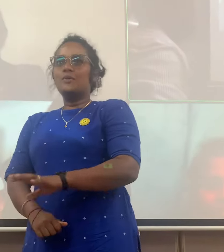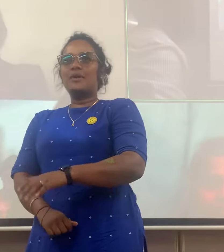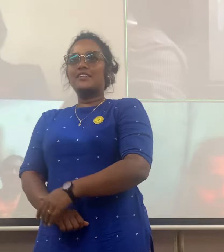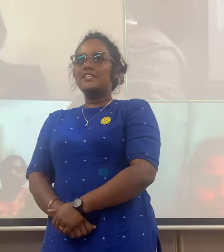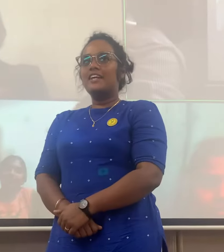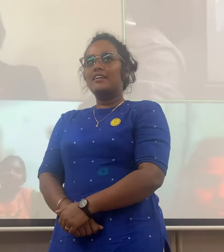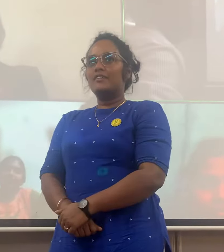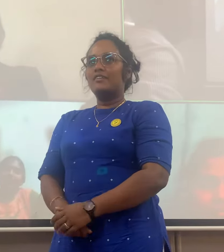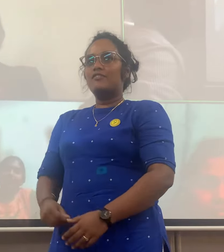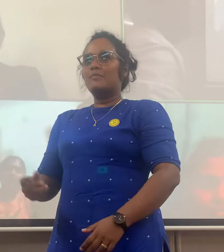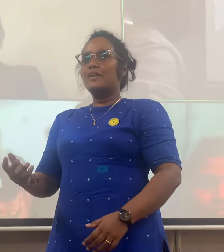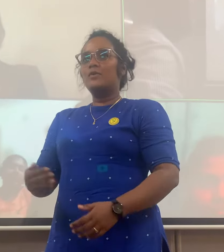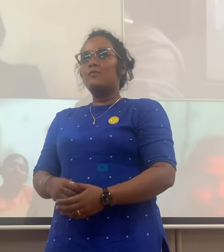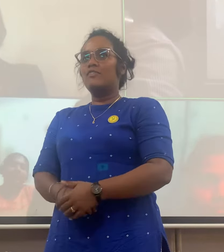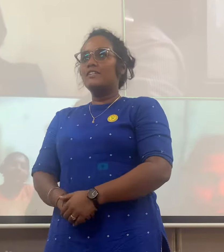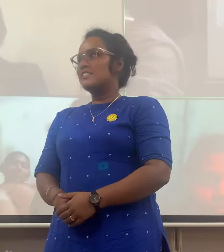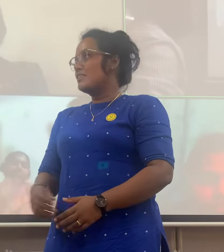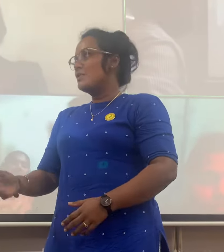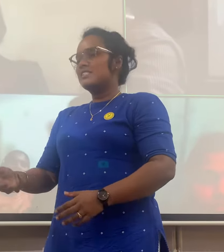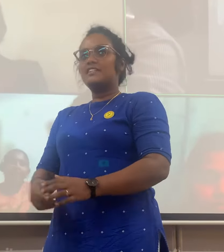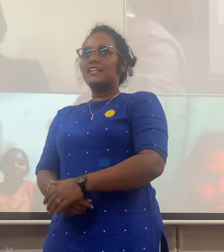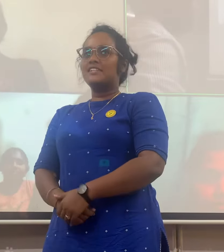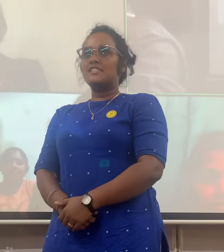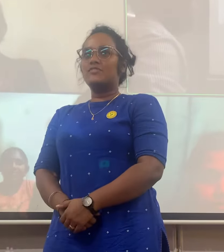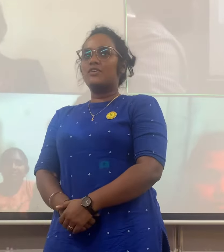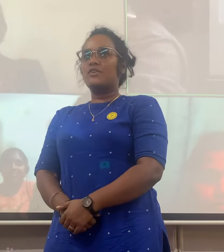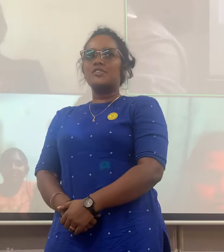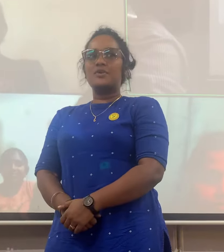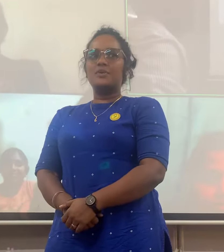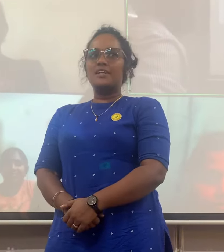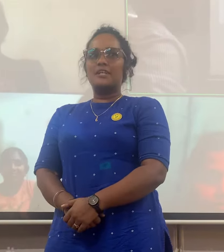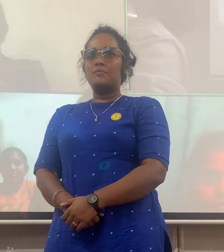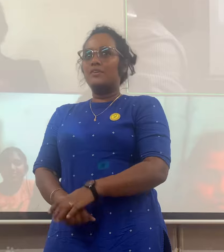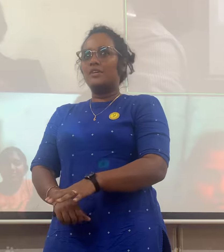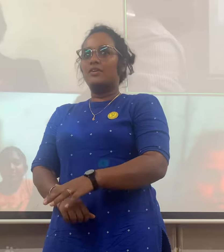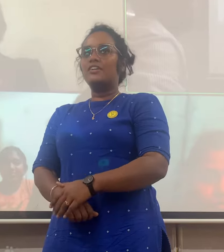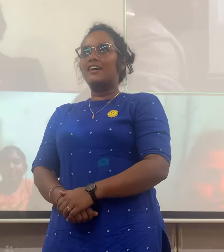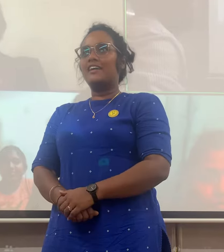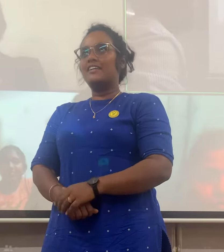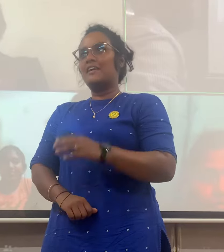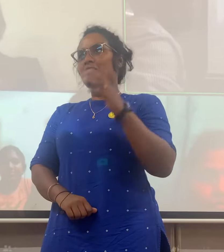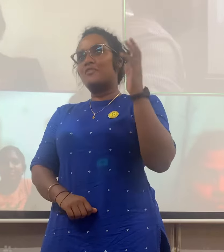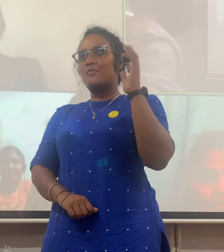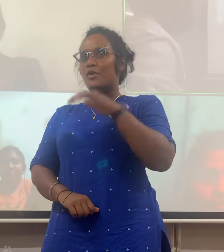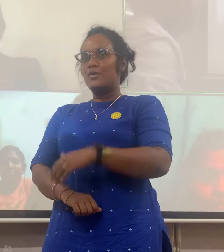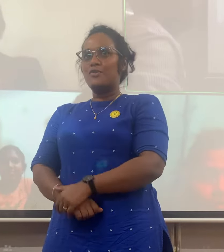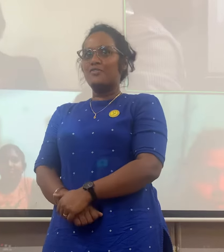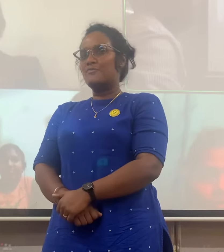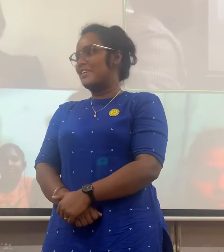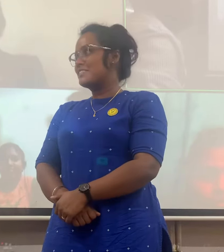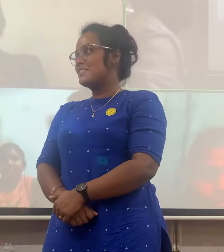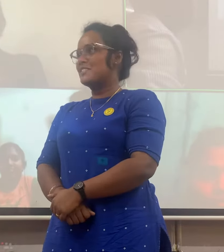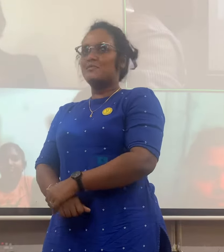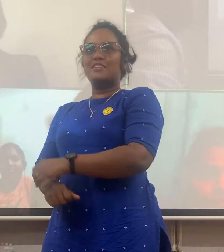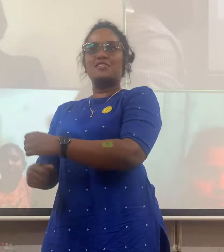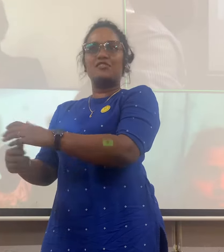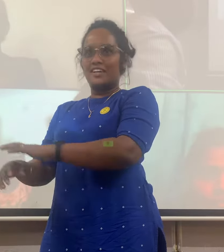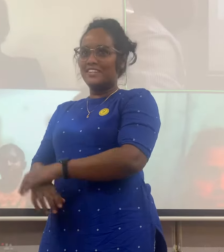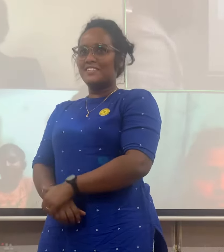No, actually, for my group one sir classes for costing only helped me a lot. I came from all over from Vizag just because of Pimer and